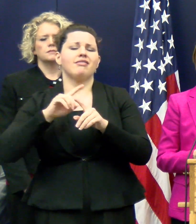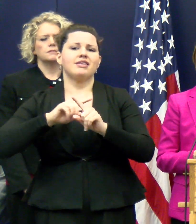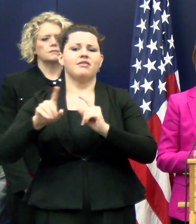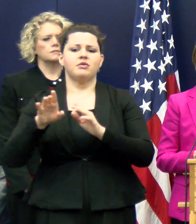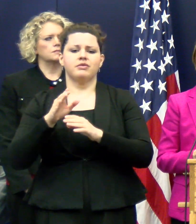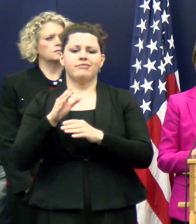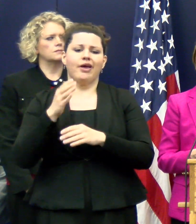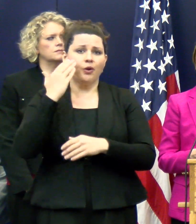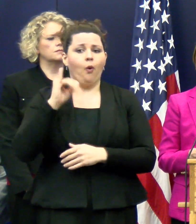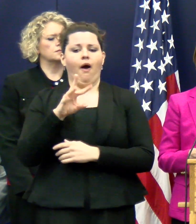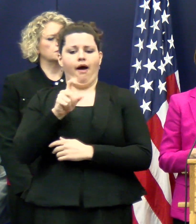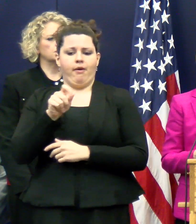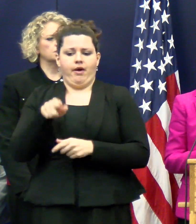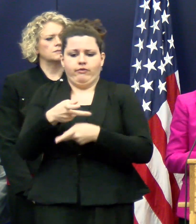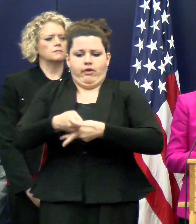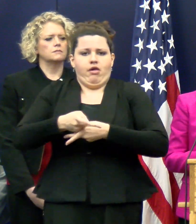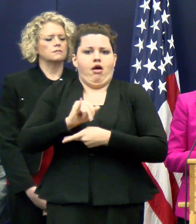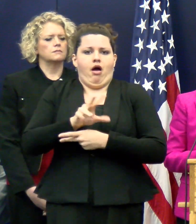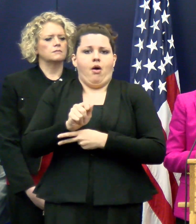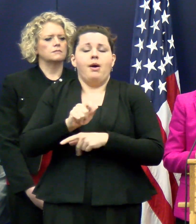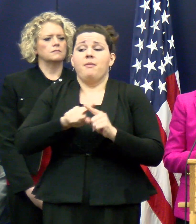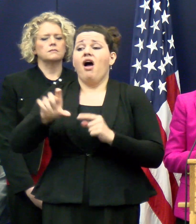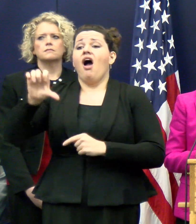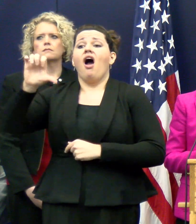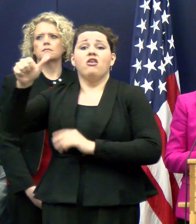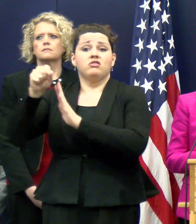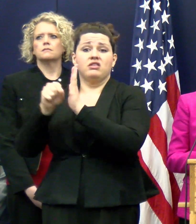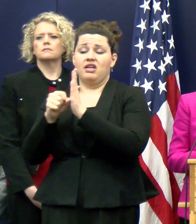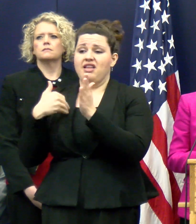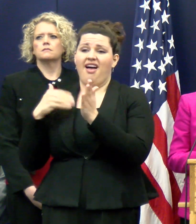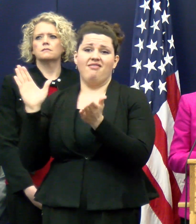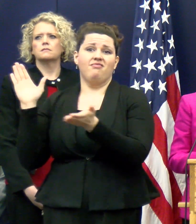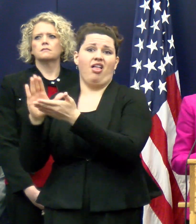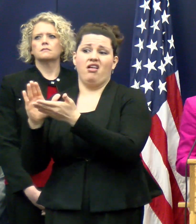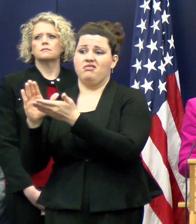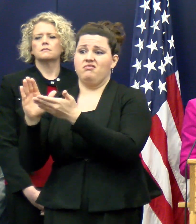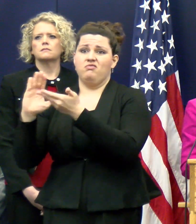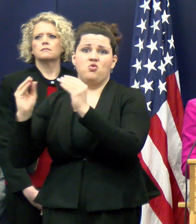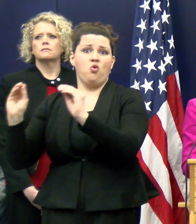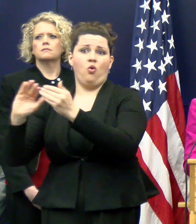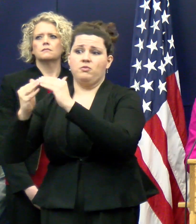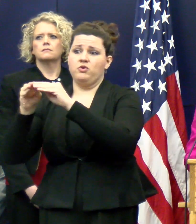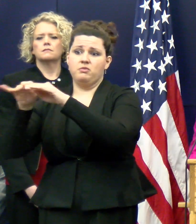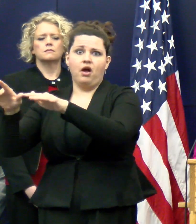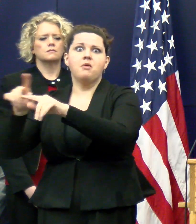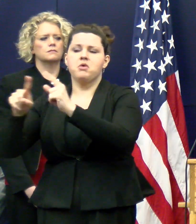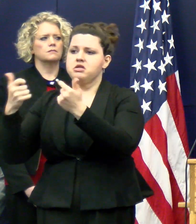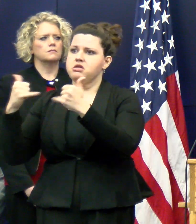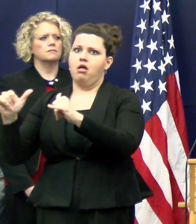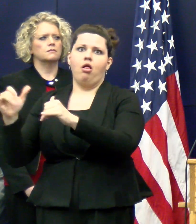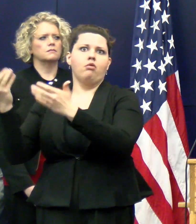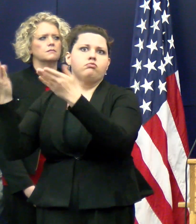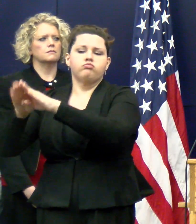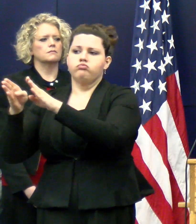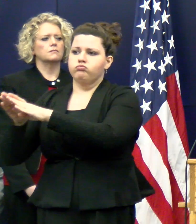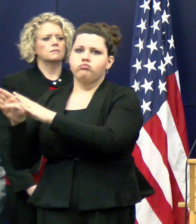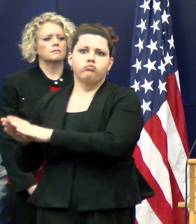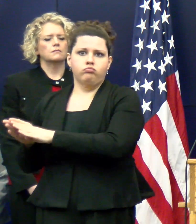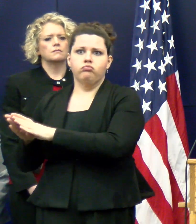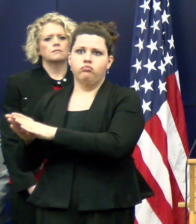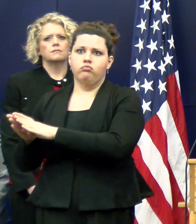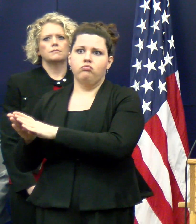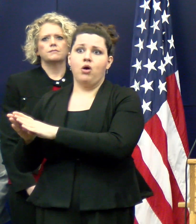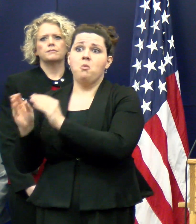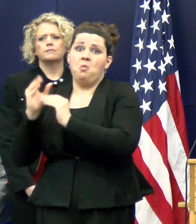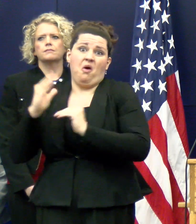has to take care of Iowa, but there are some states with fewer cases and no community spread, and they are shutting things down on a larger